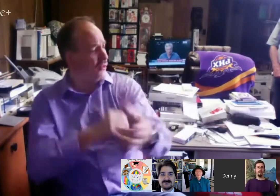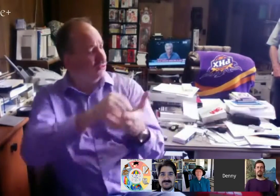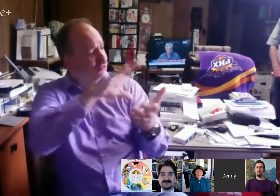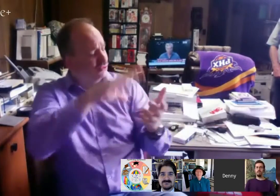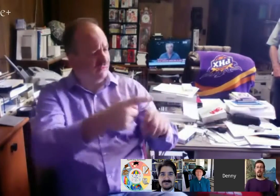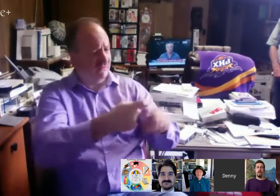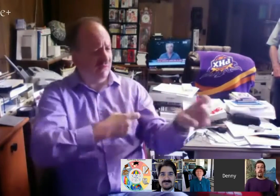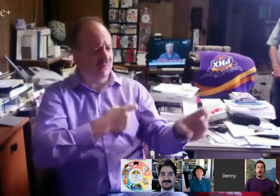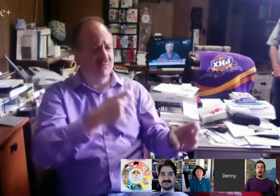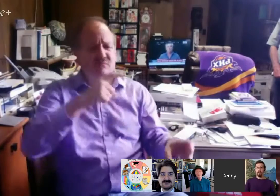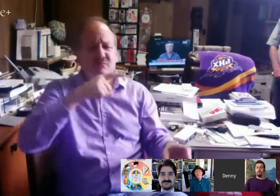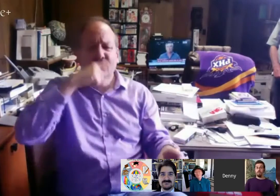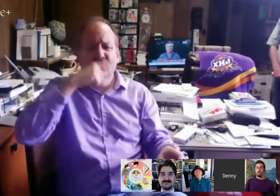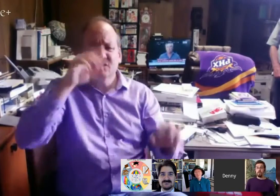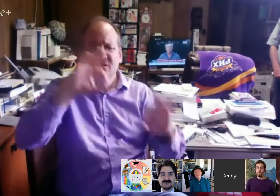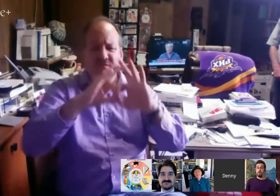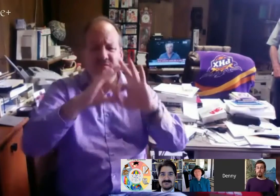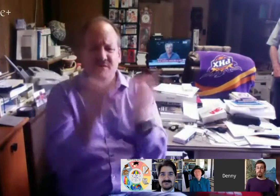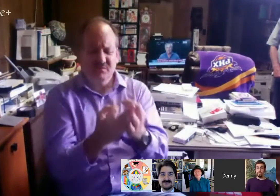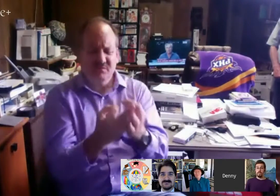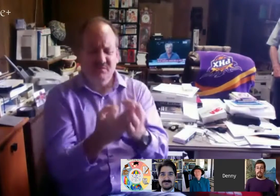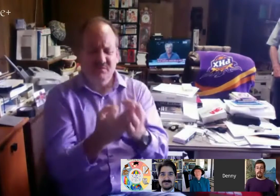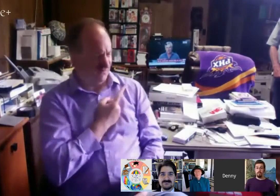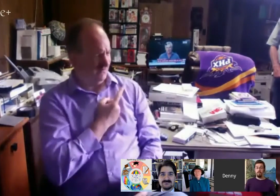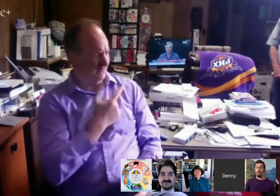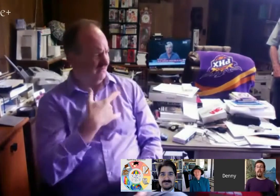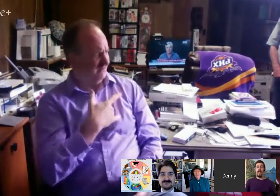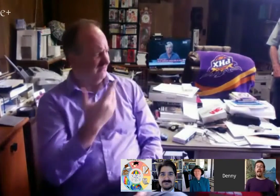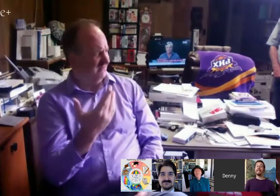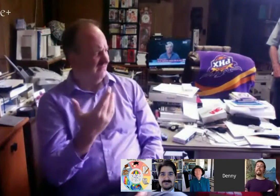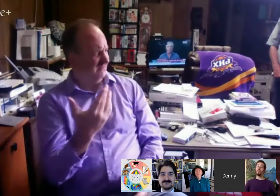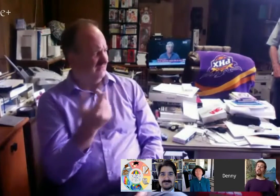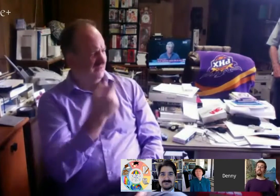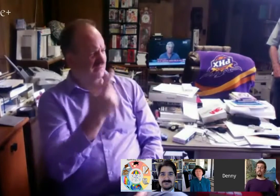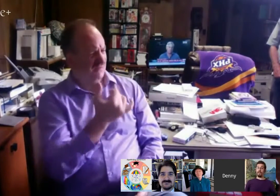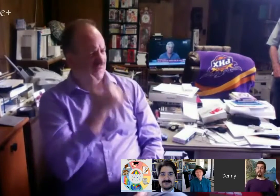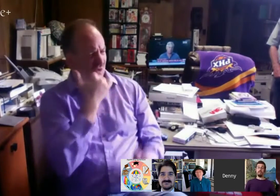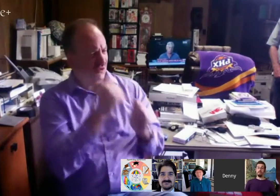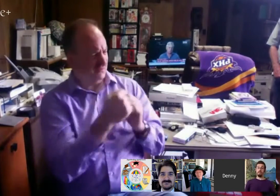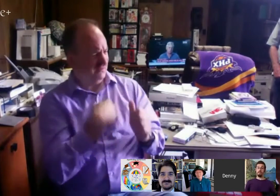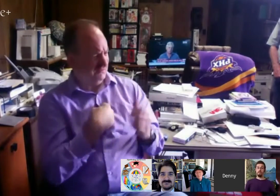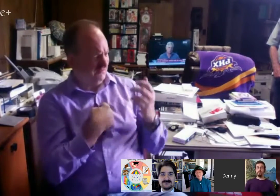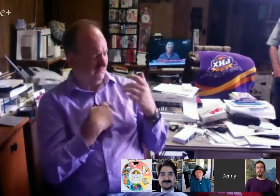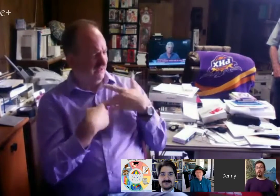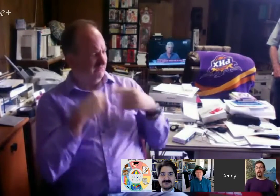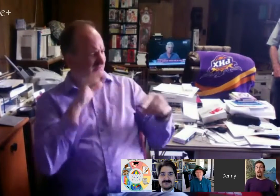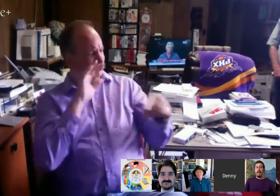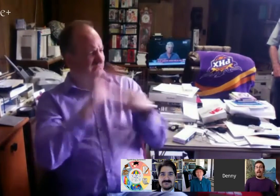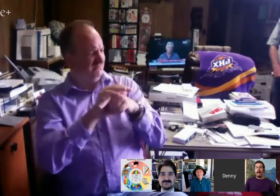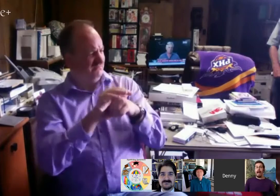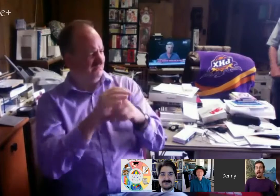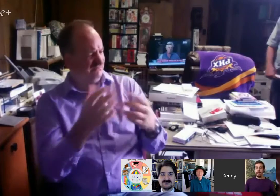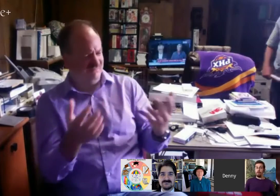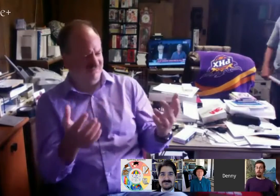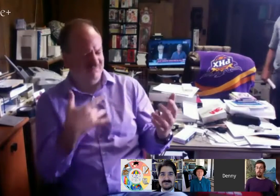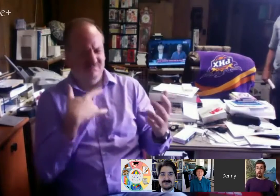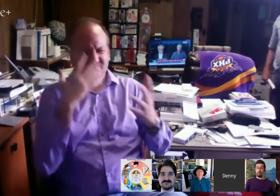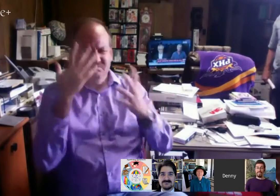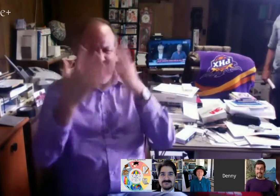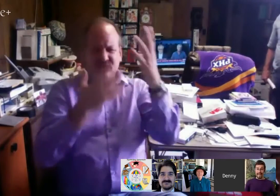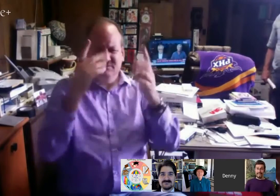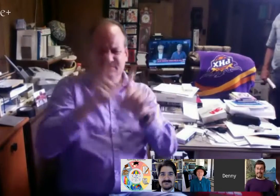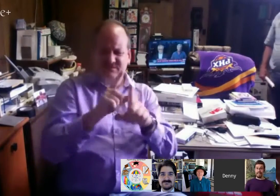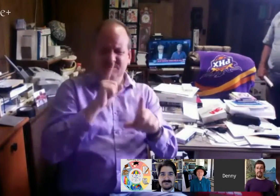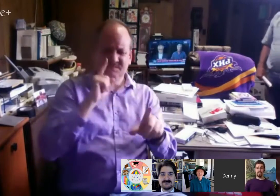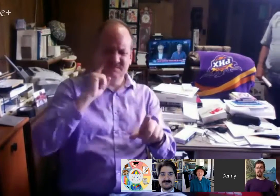could not do it. All of those students who were deaf had hearing family, so I grew